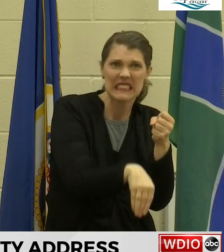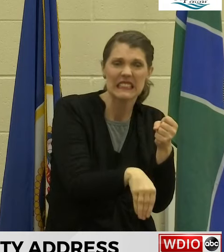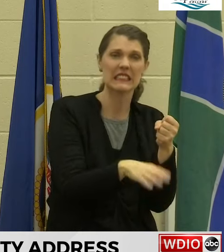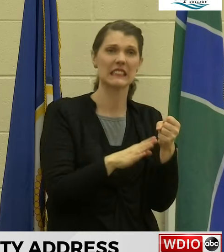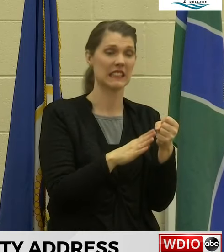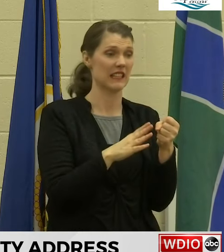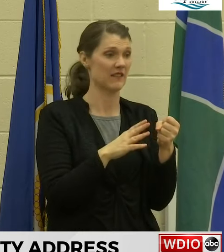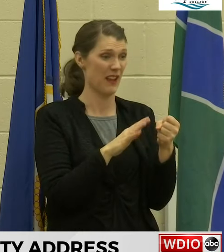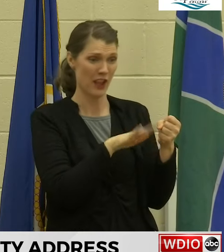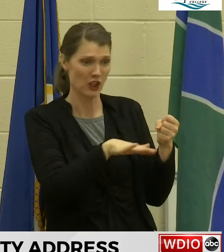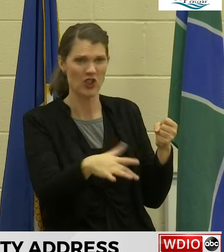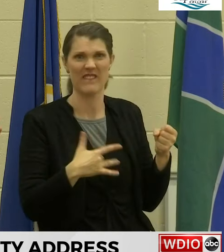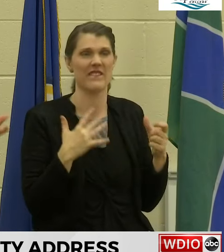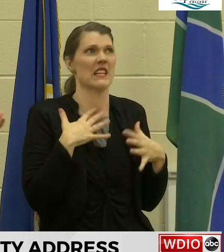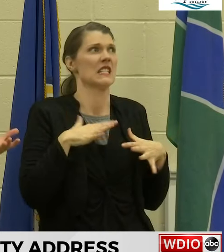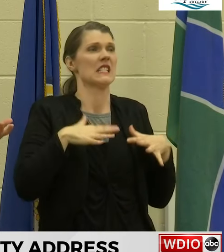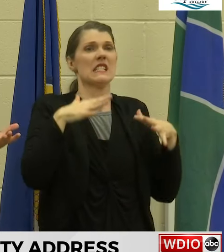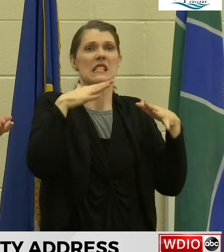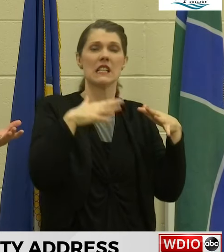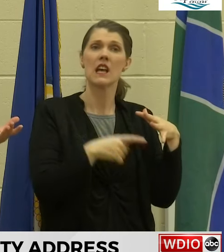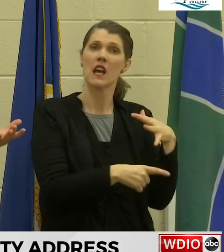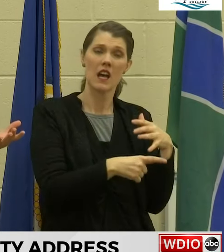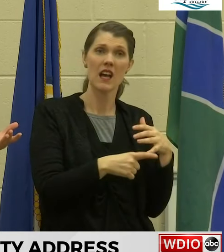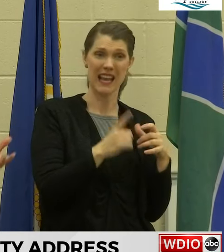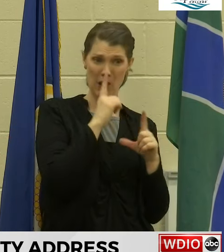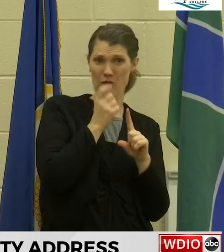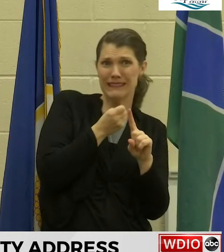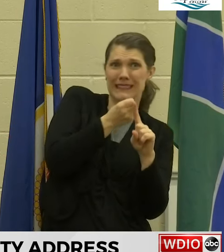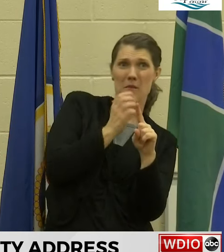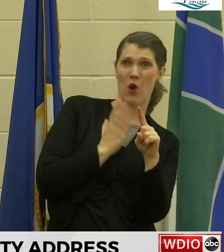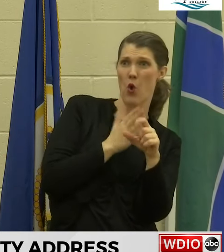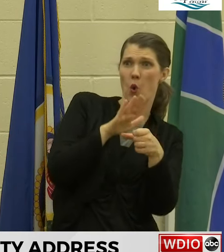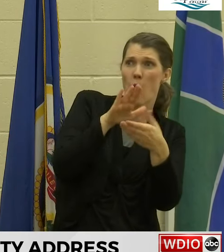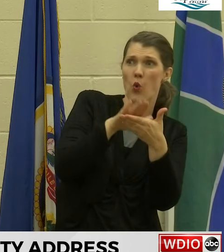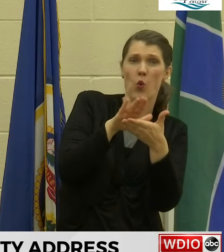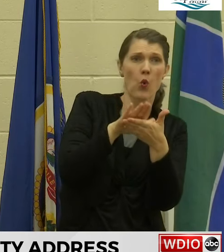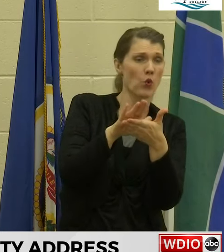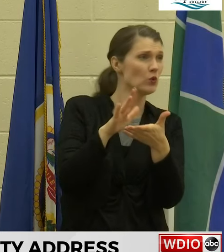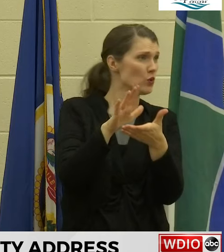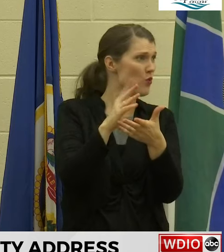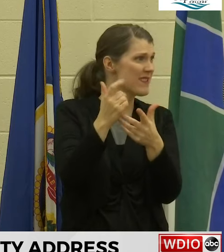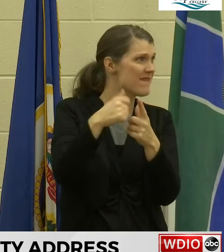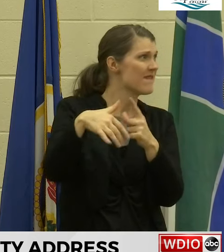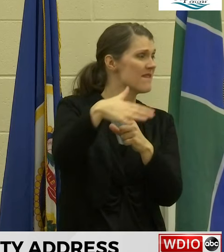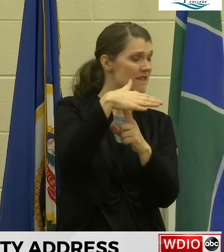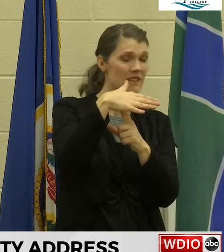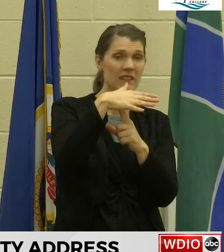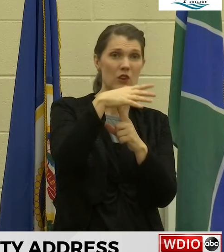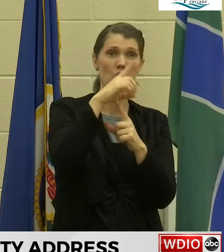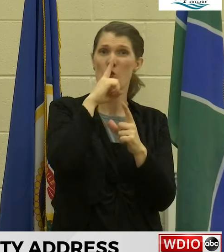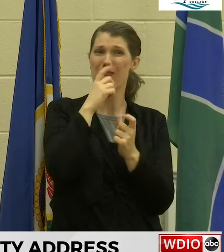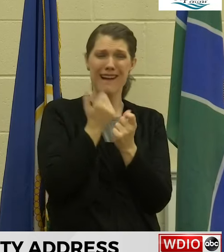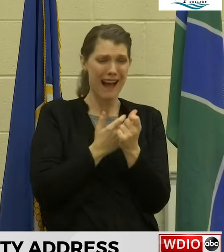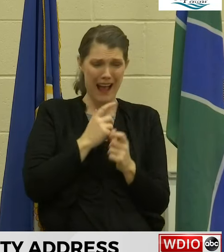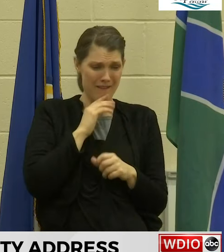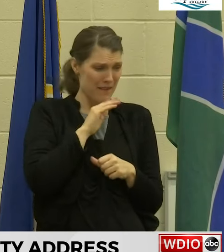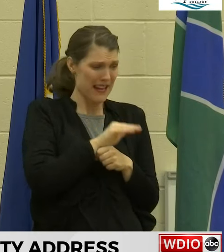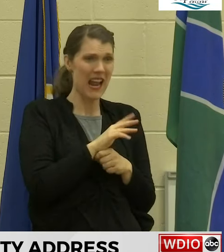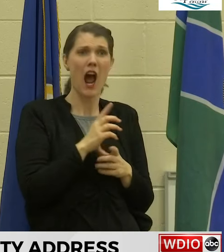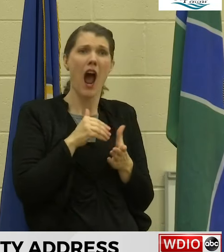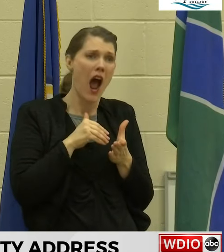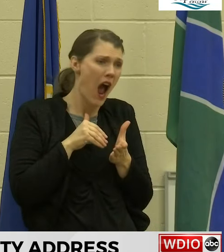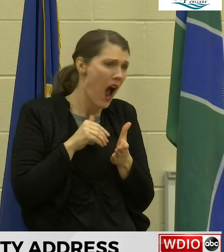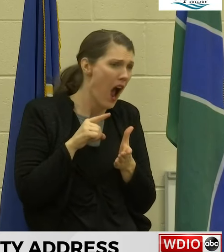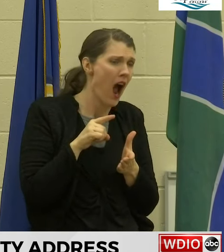uncertainty harms children. It impacts our schools. On any given night, hundreds